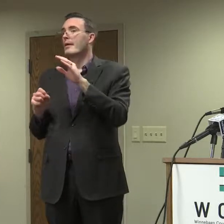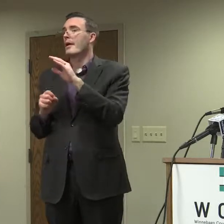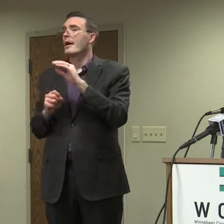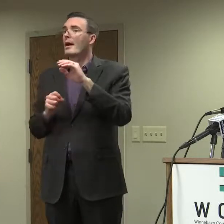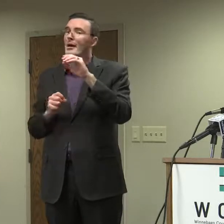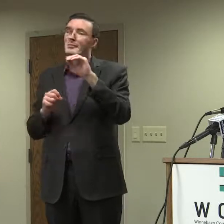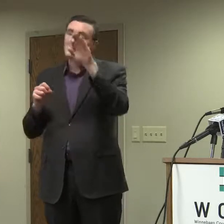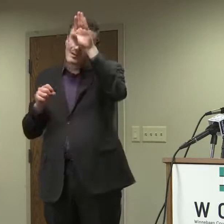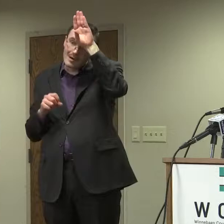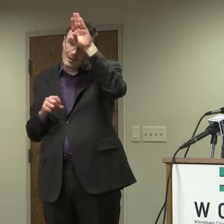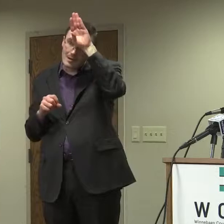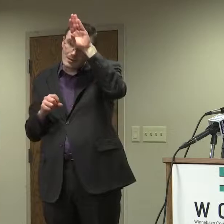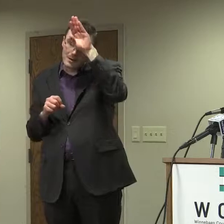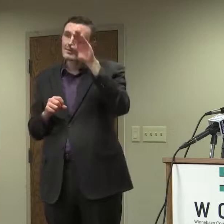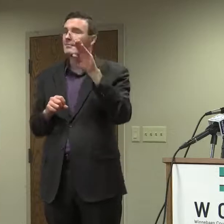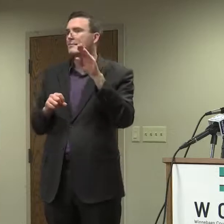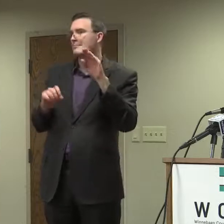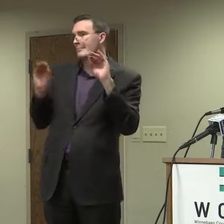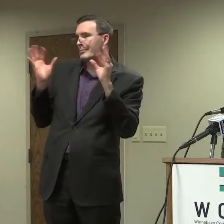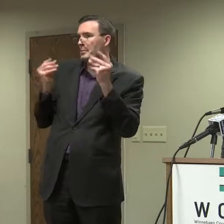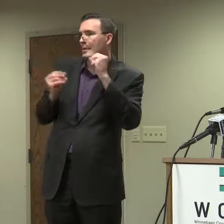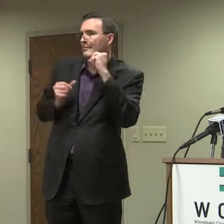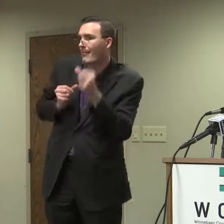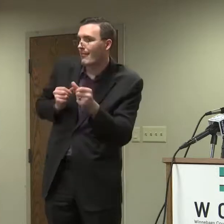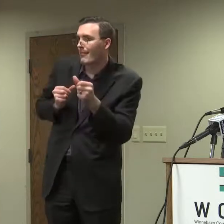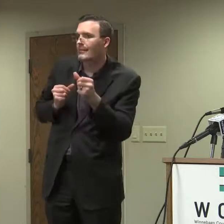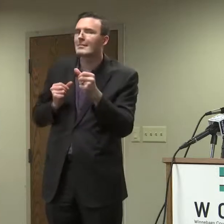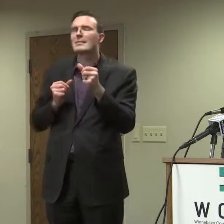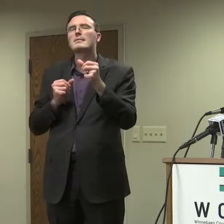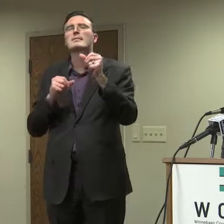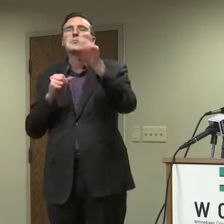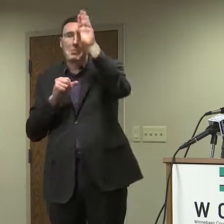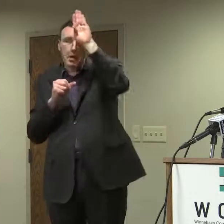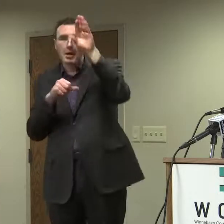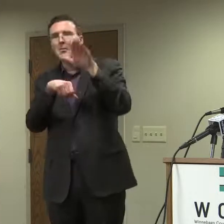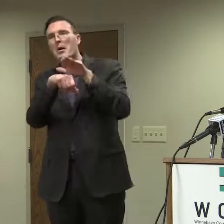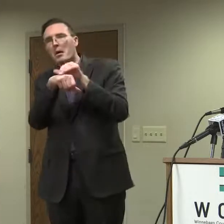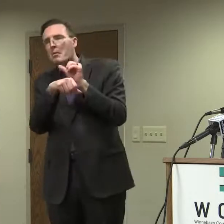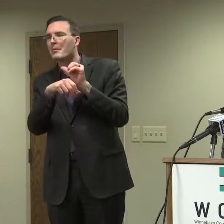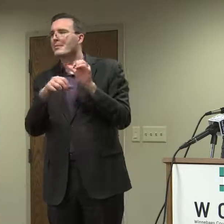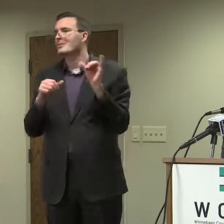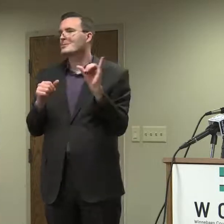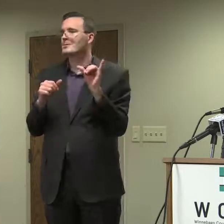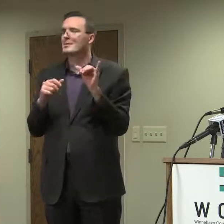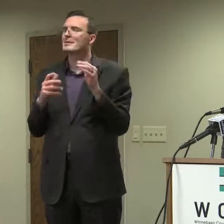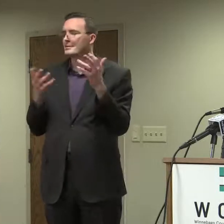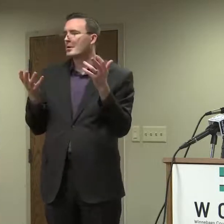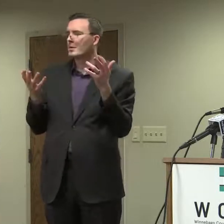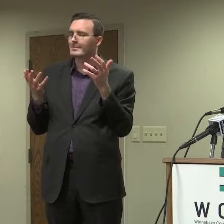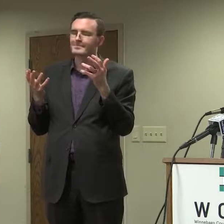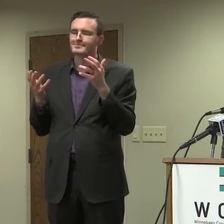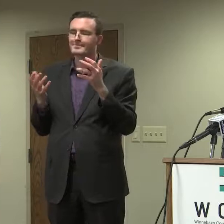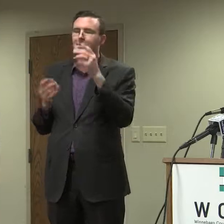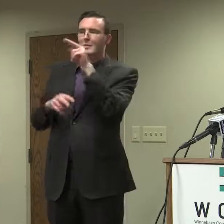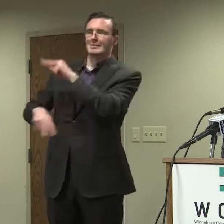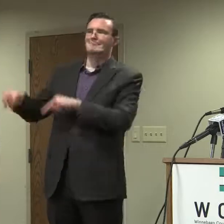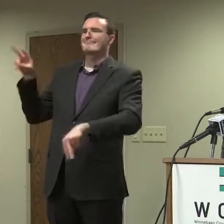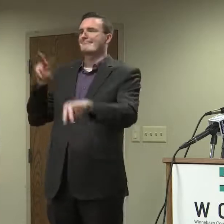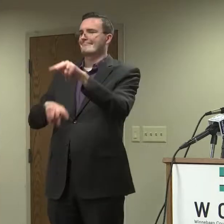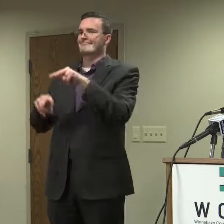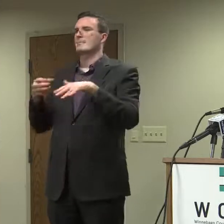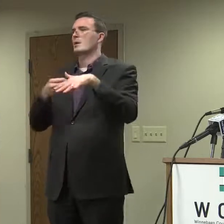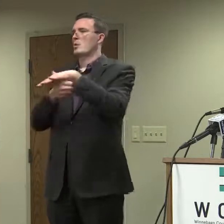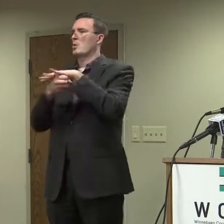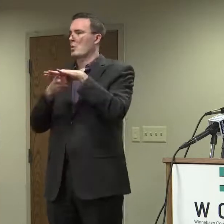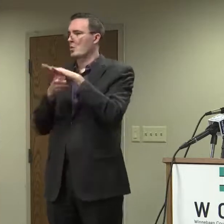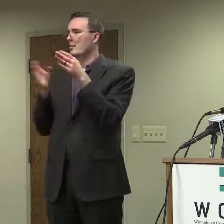through. So these are always coordinated with what's the local picture. So even within our big plan, so